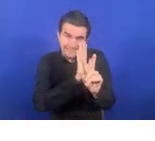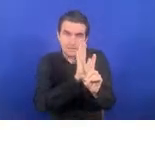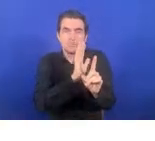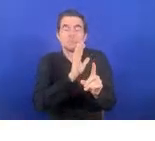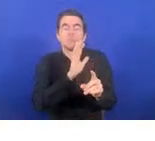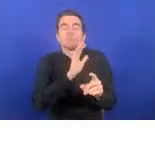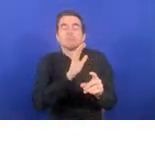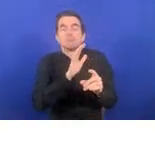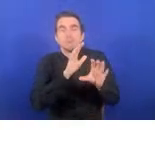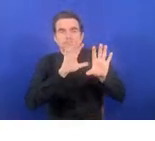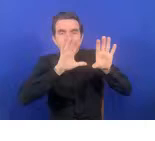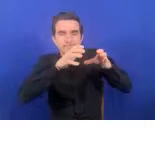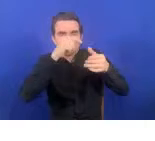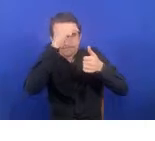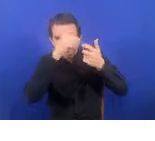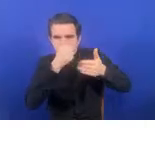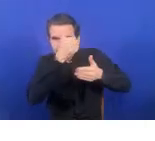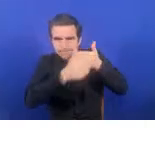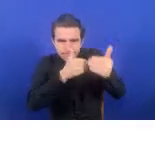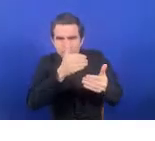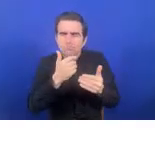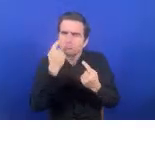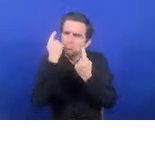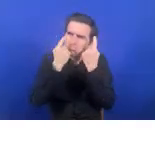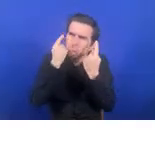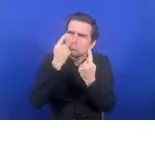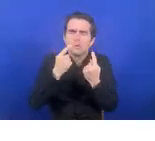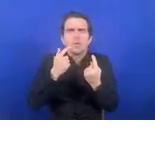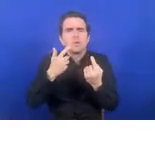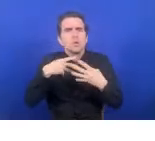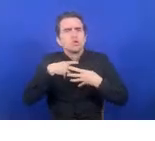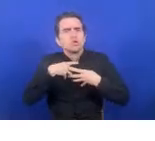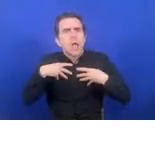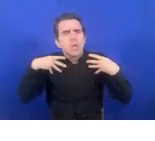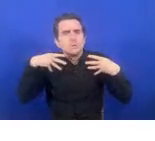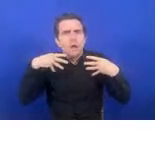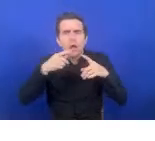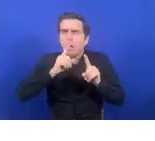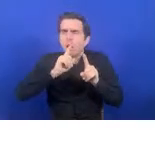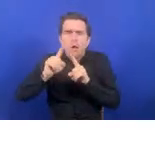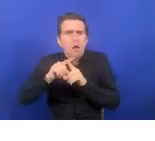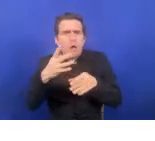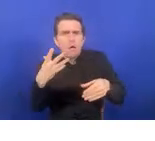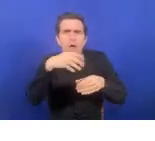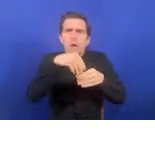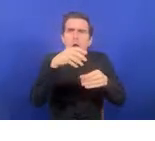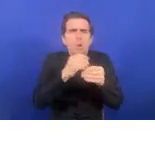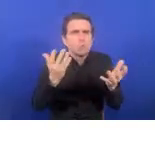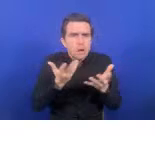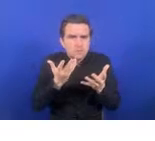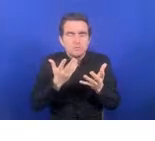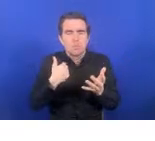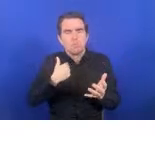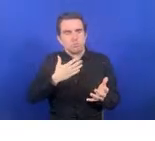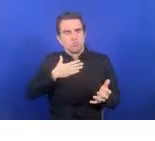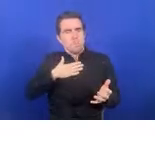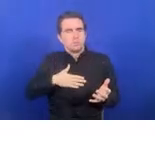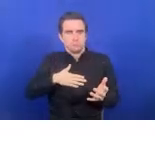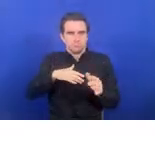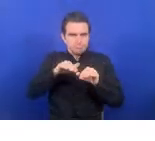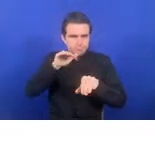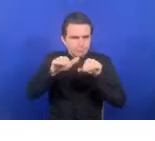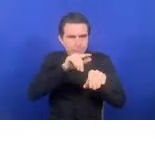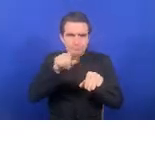anything that you'd like to know more about, if you have any questions, please, there are no stupid questions. All questions